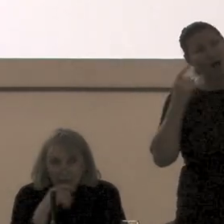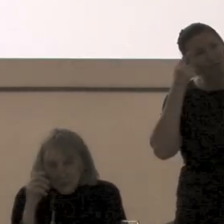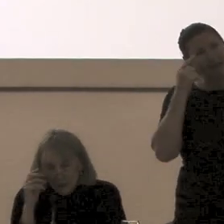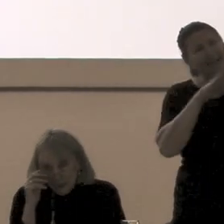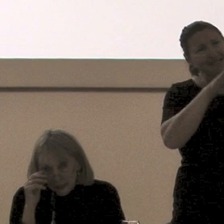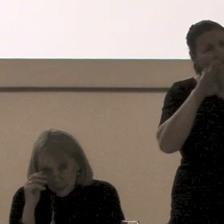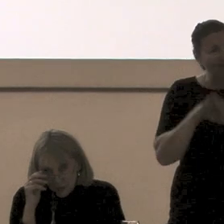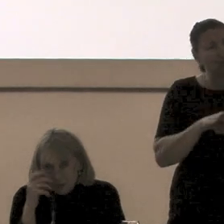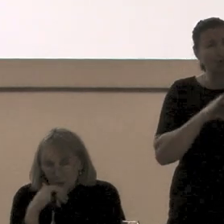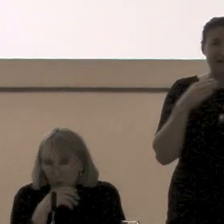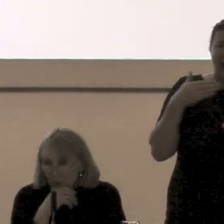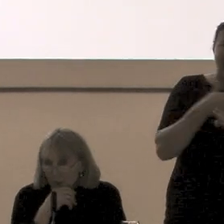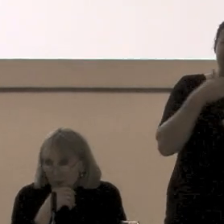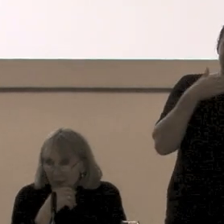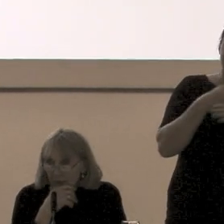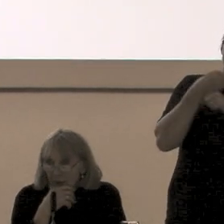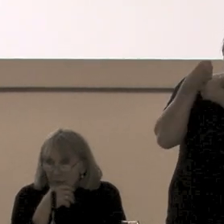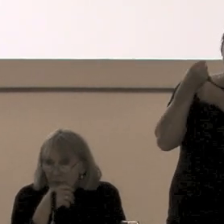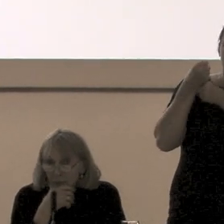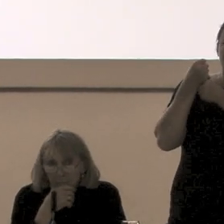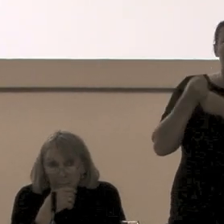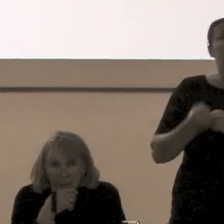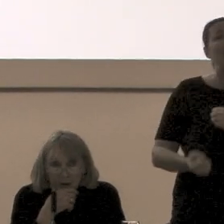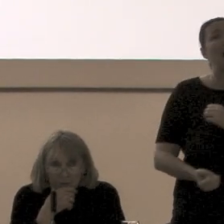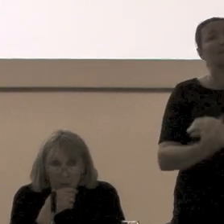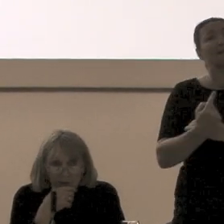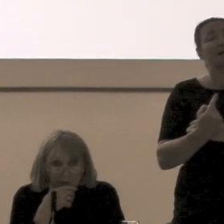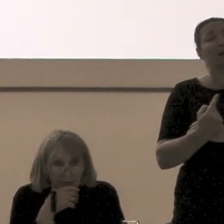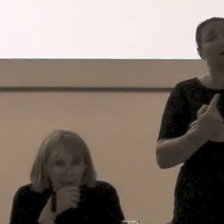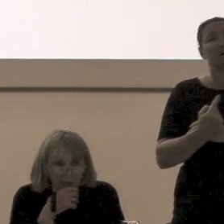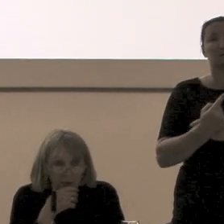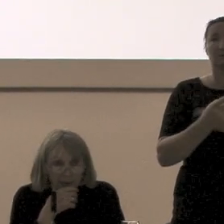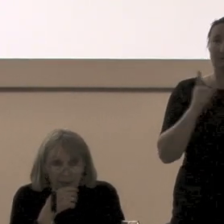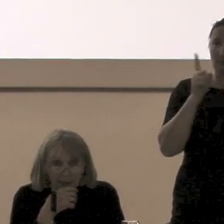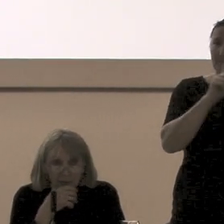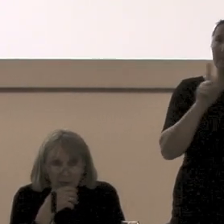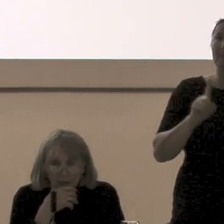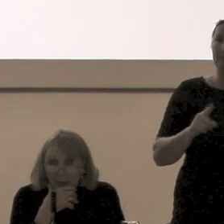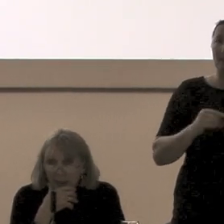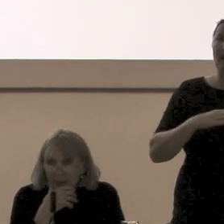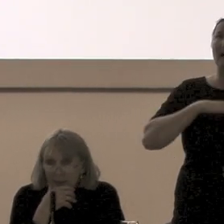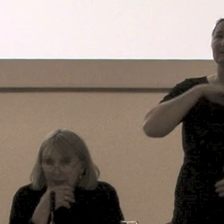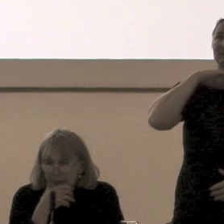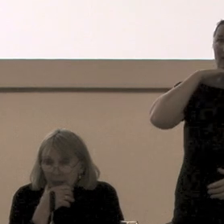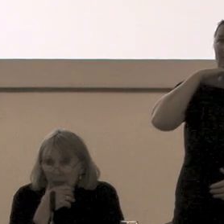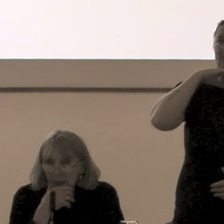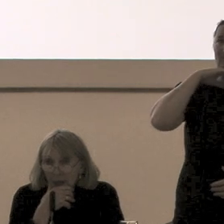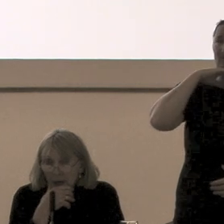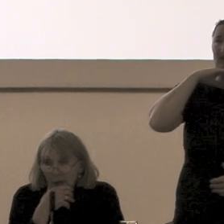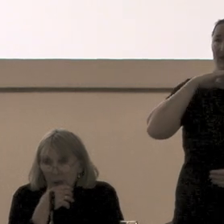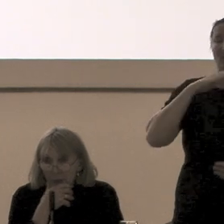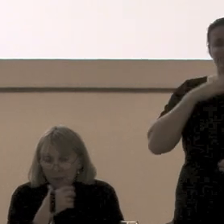nationally that, in general, people have had enough of the way things are going in this country. And,